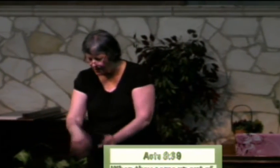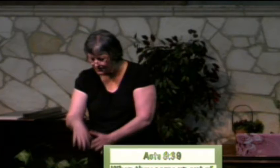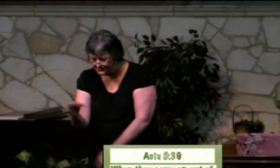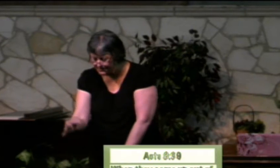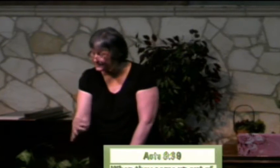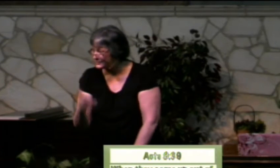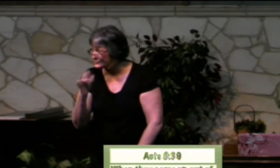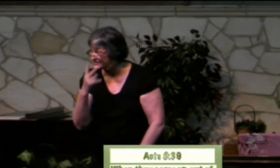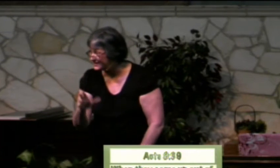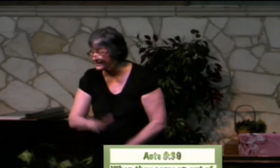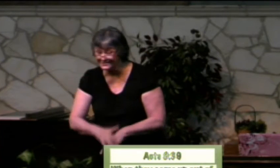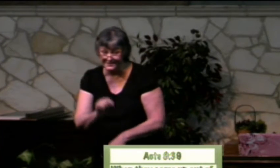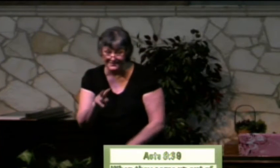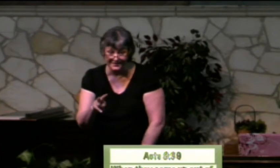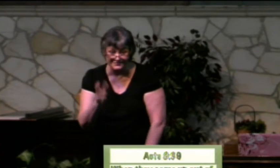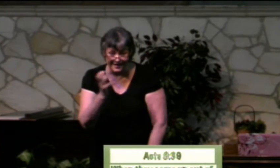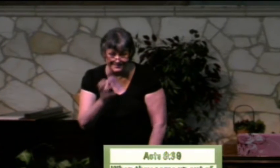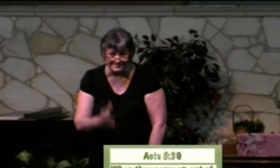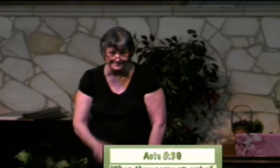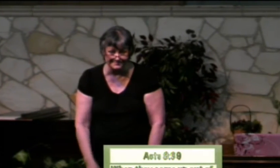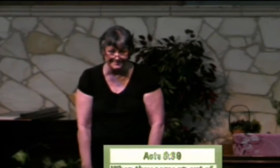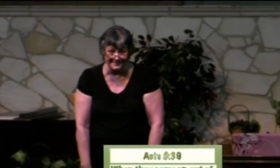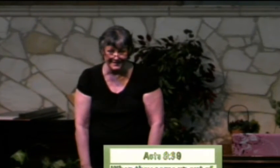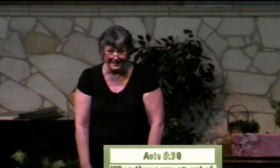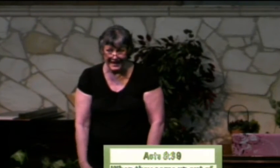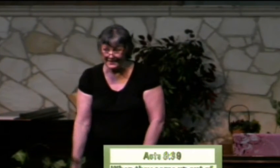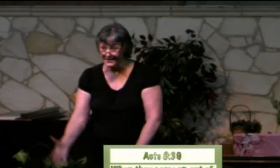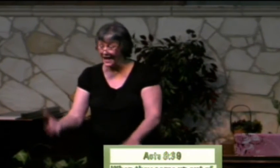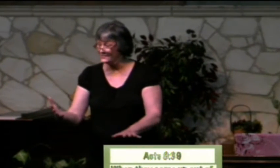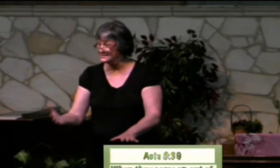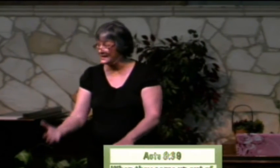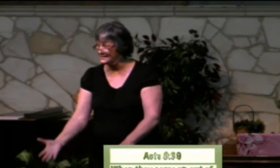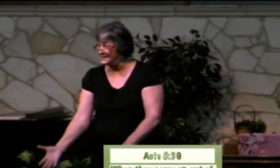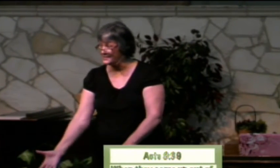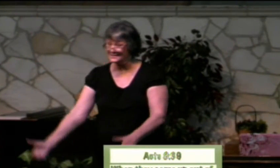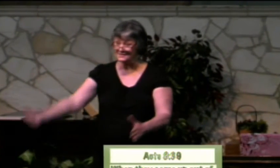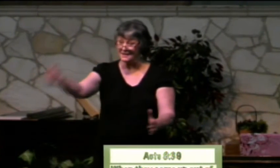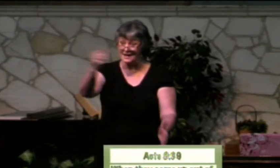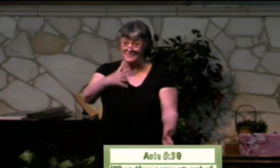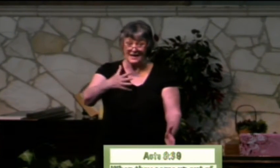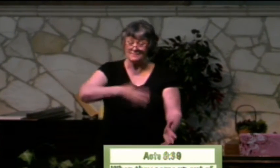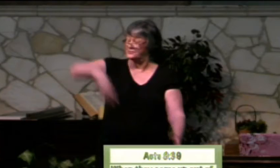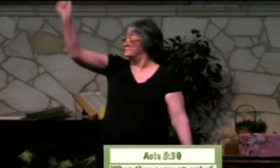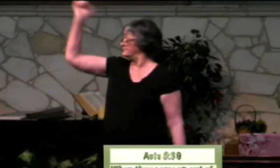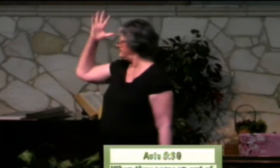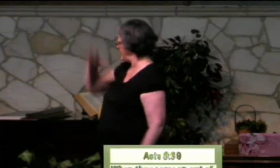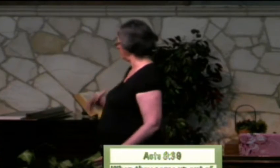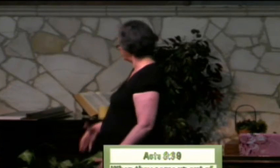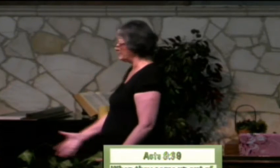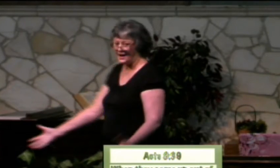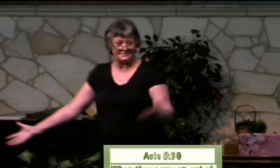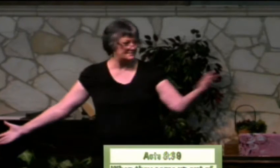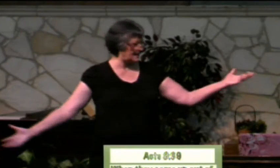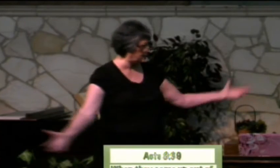Holy Spirit." Did you see it on TV? It was awesome. And then all of a sudden, he brings him up, and the man looks around. He's like, "Where'd he